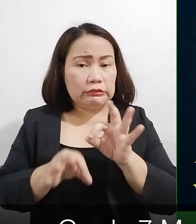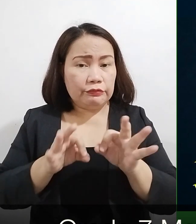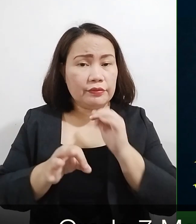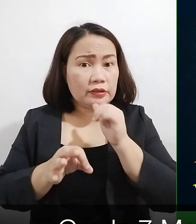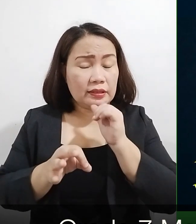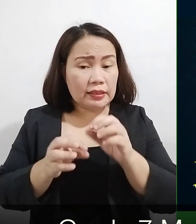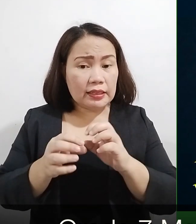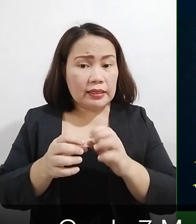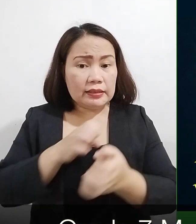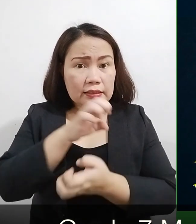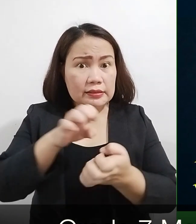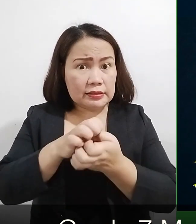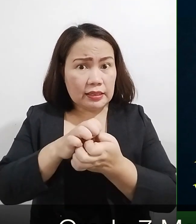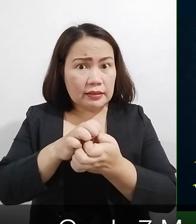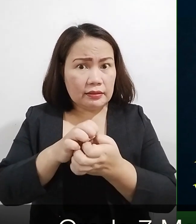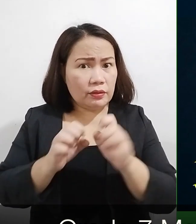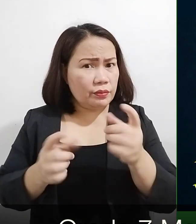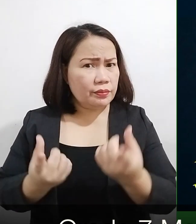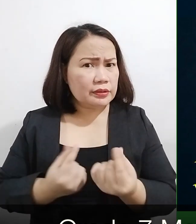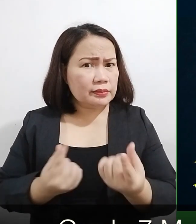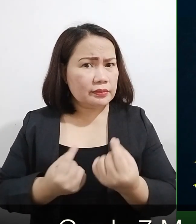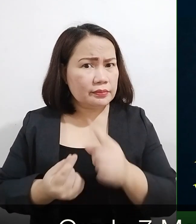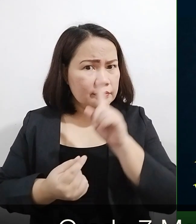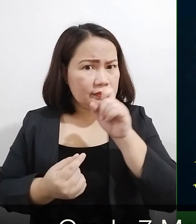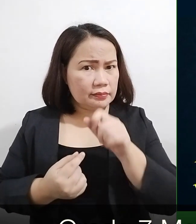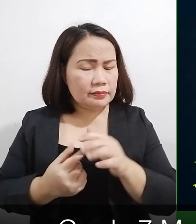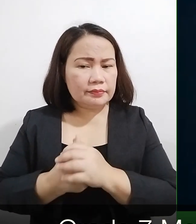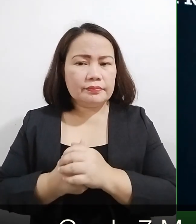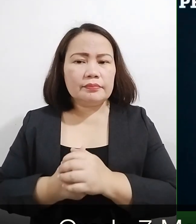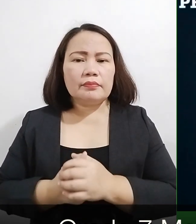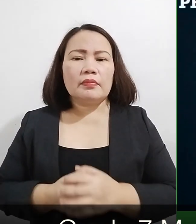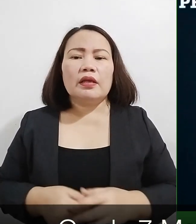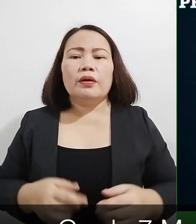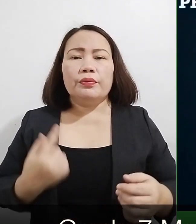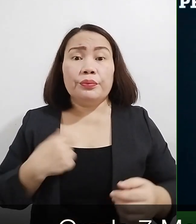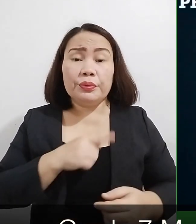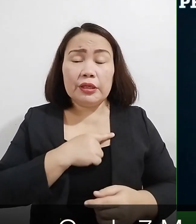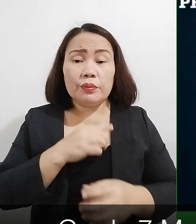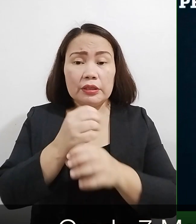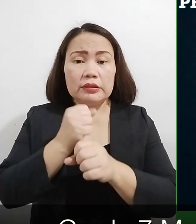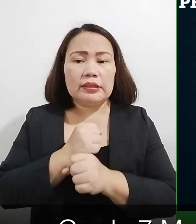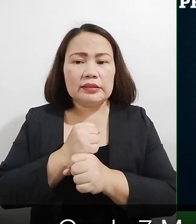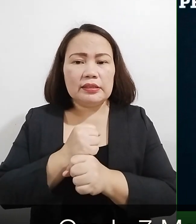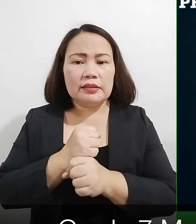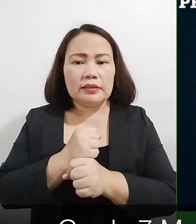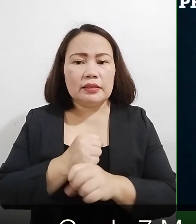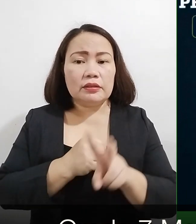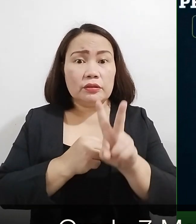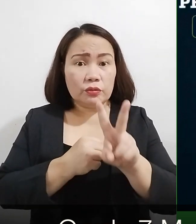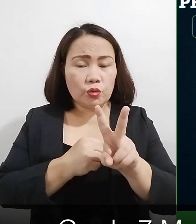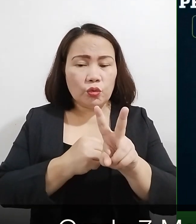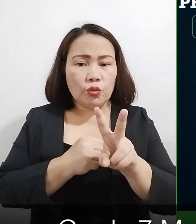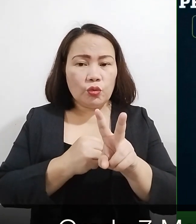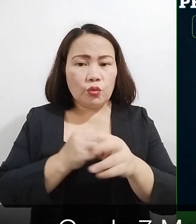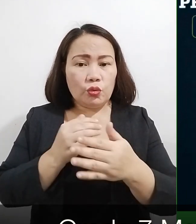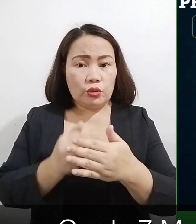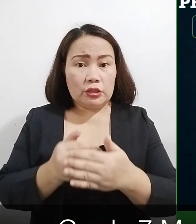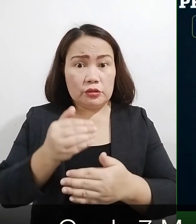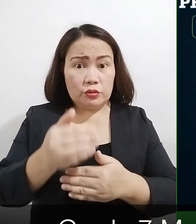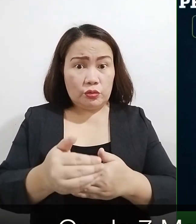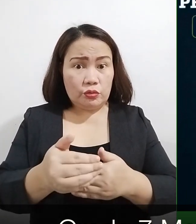siya exact value, ano ang gagawin natin? Okay? So, we will be getting the